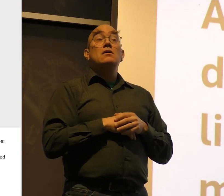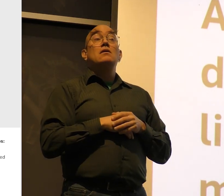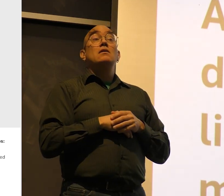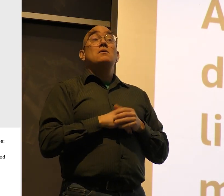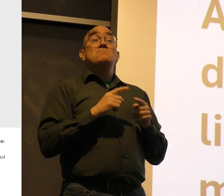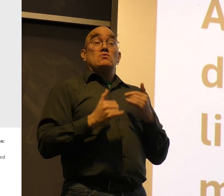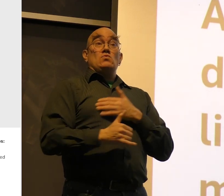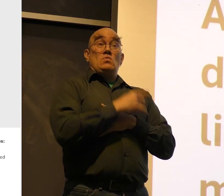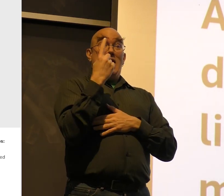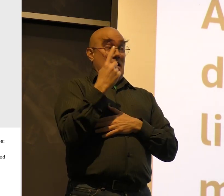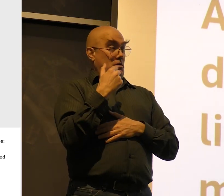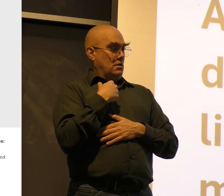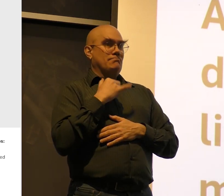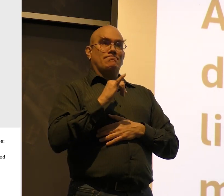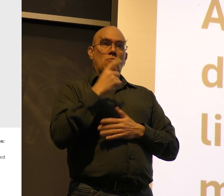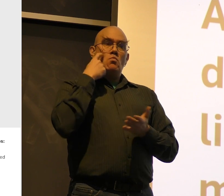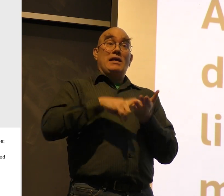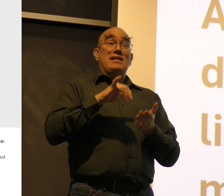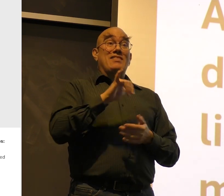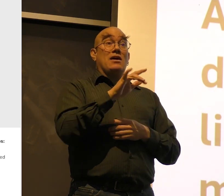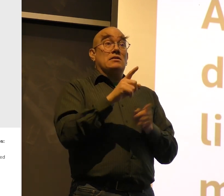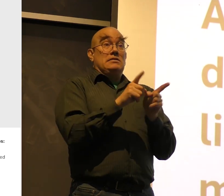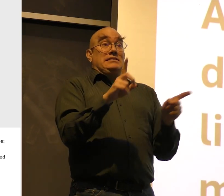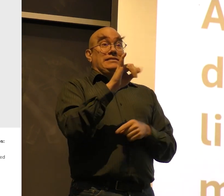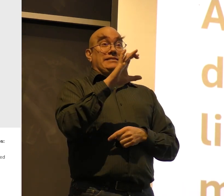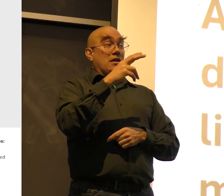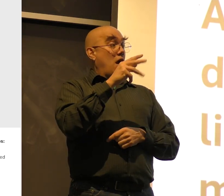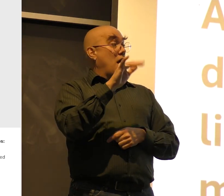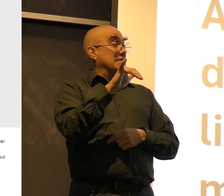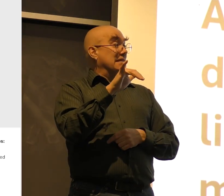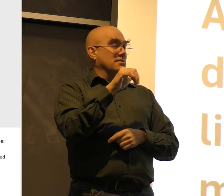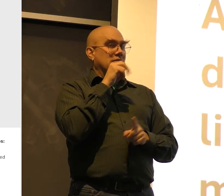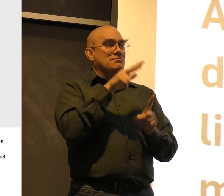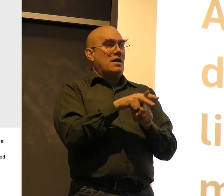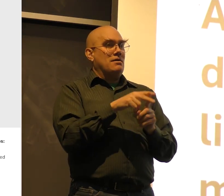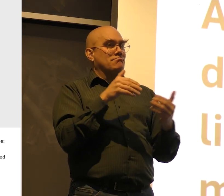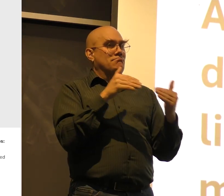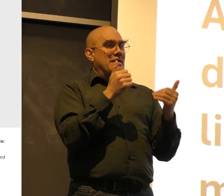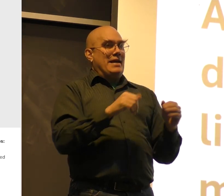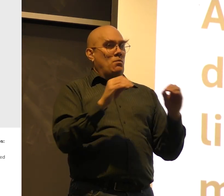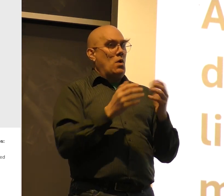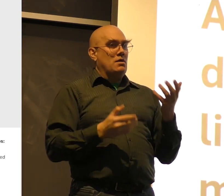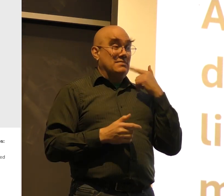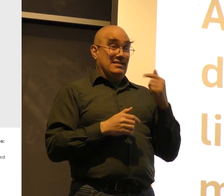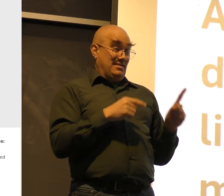norms and traditions, and those who do not. But today, we recognize that within that dichotomy, it no longer